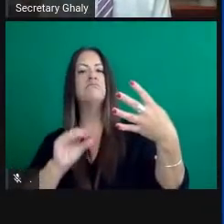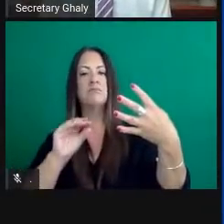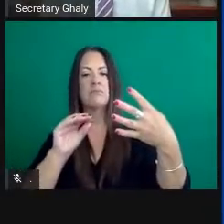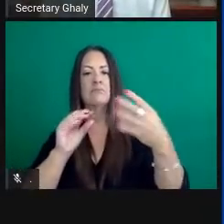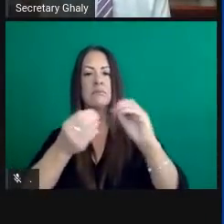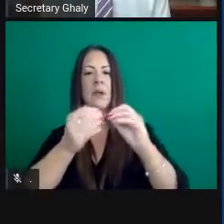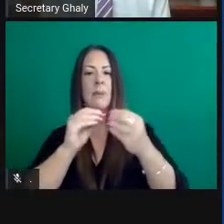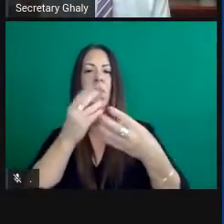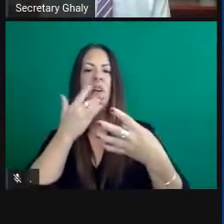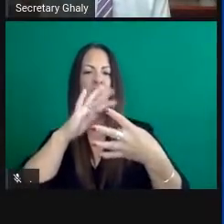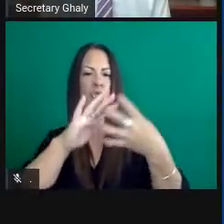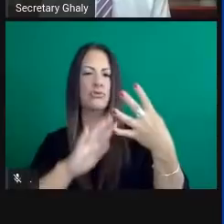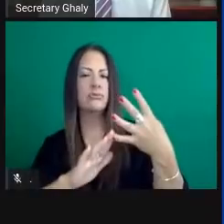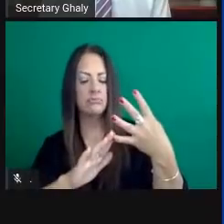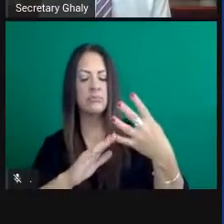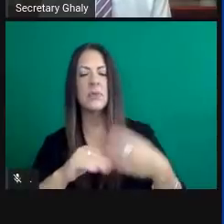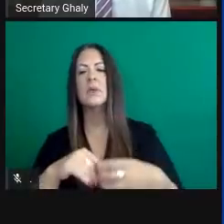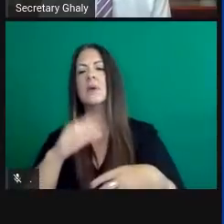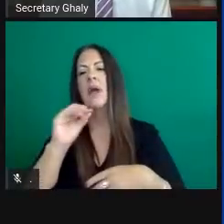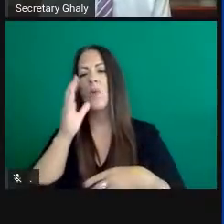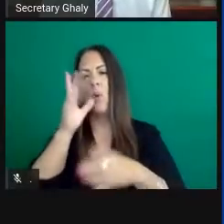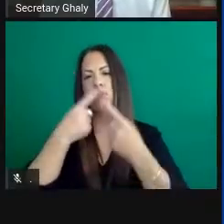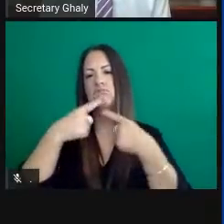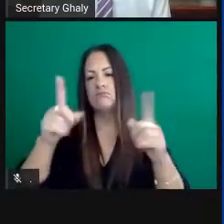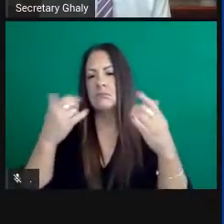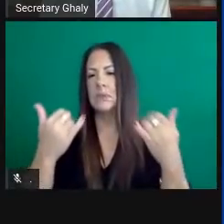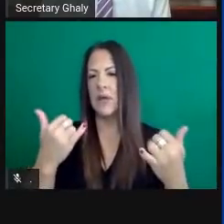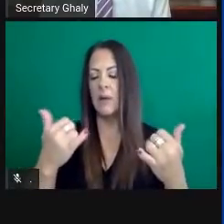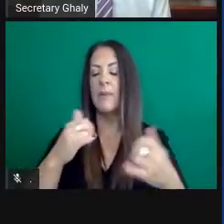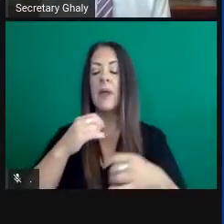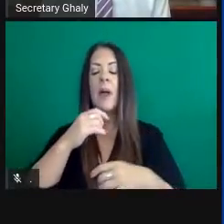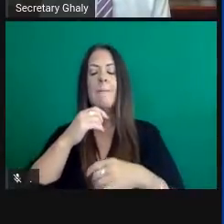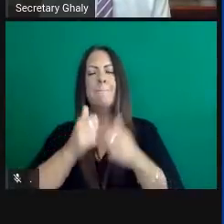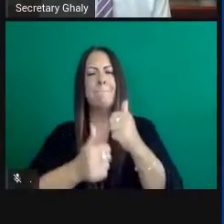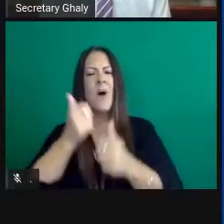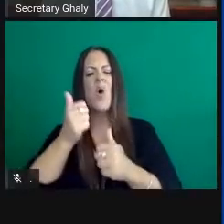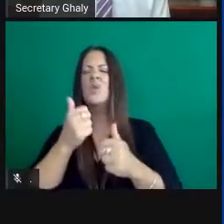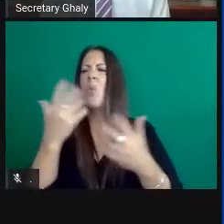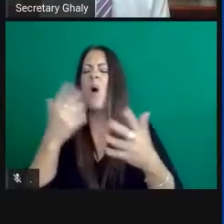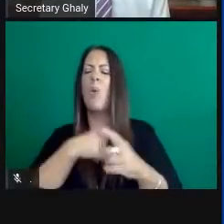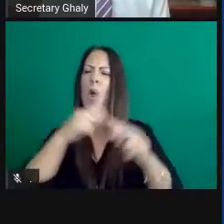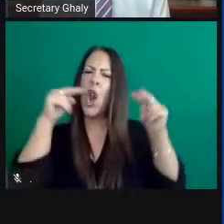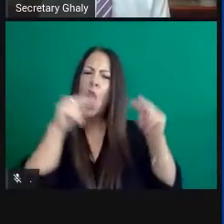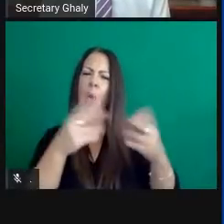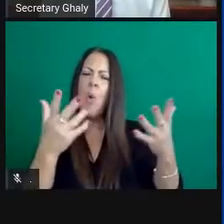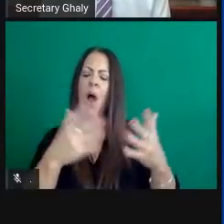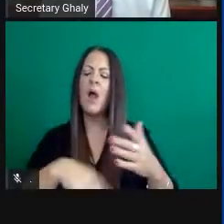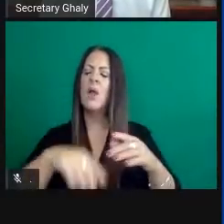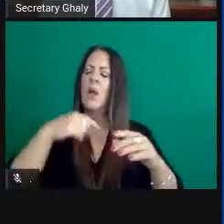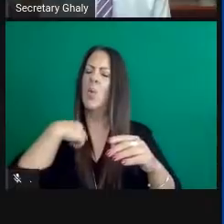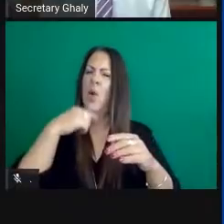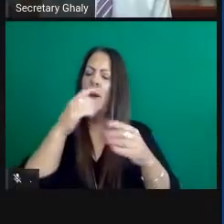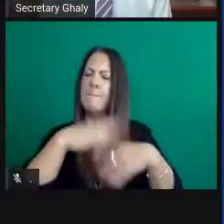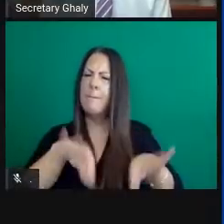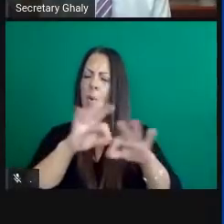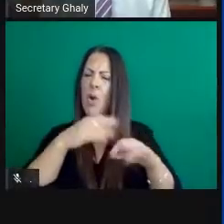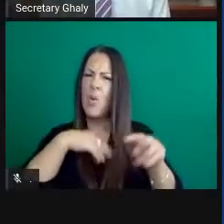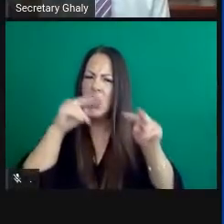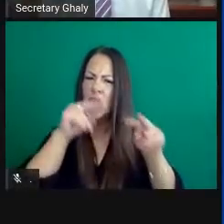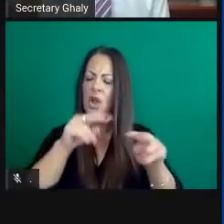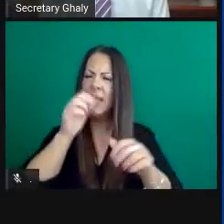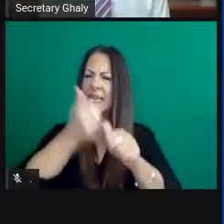earlier and release it here today. Based on 3 important measures, the test positivity rate in each county,